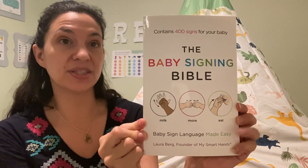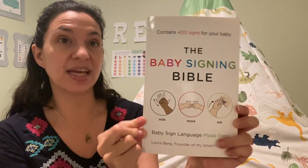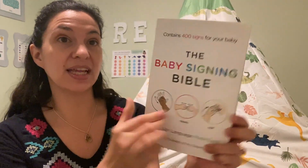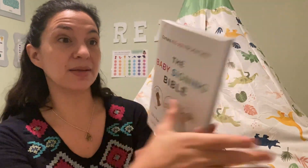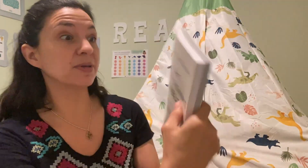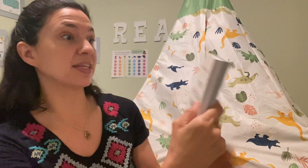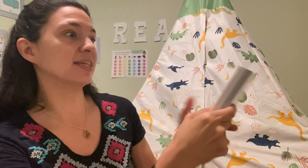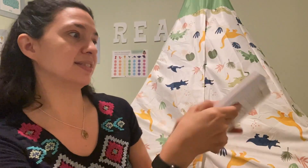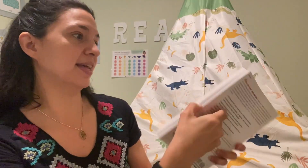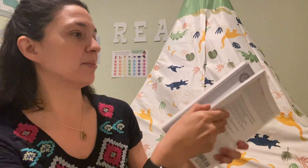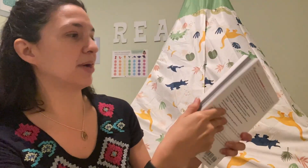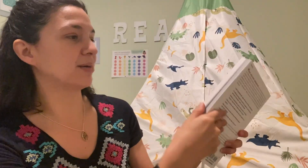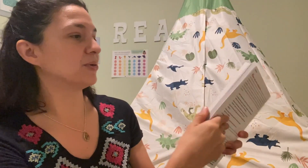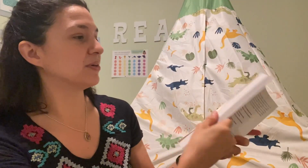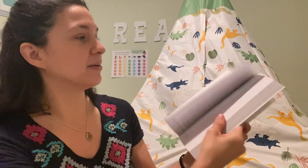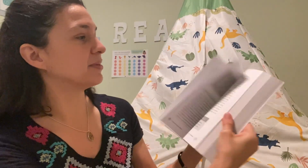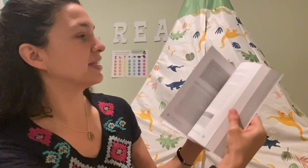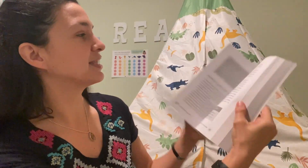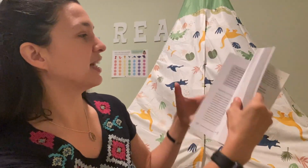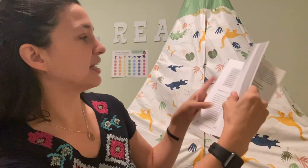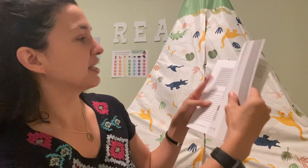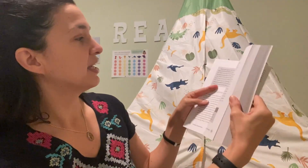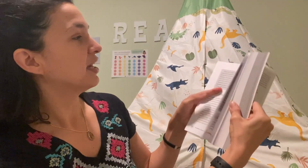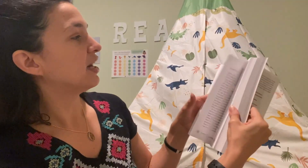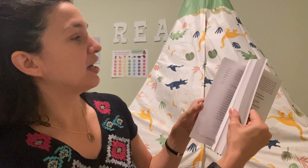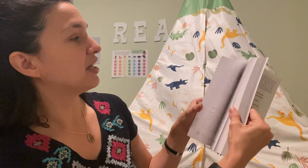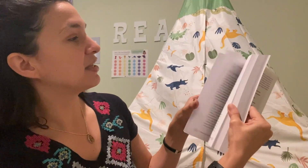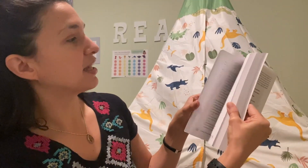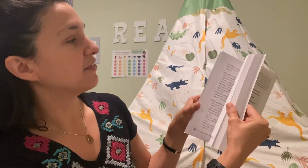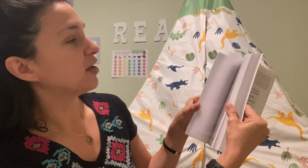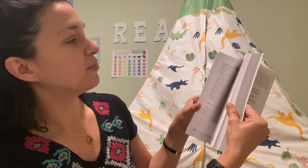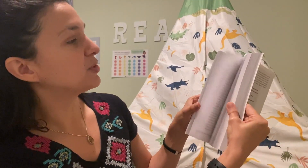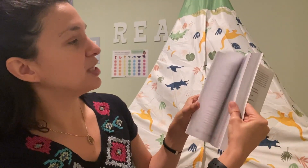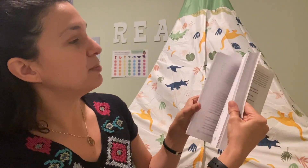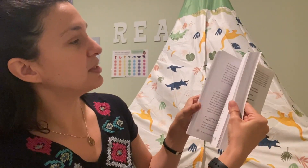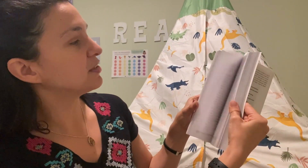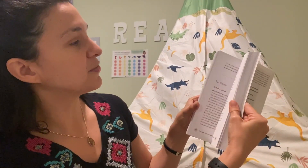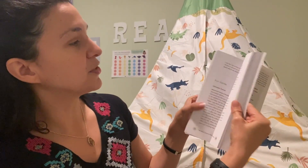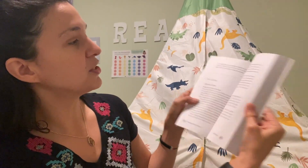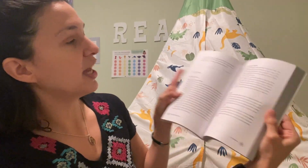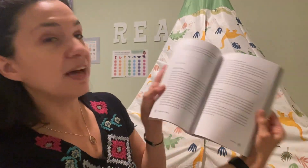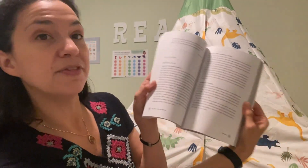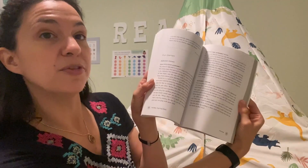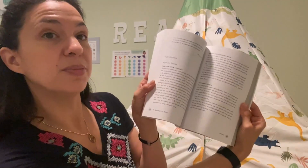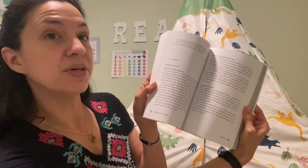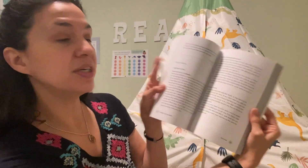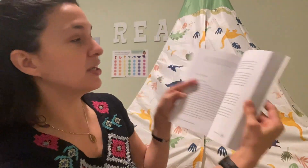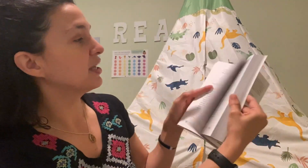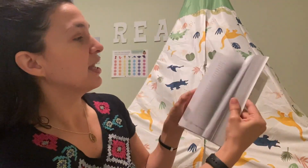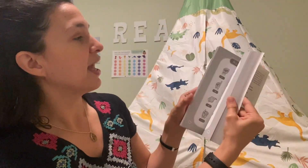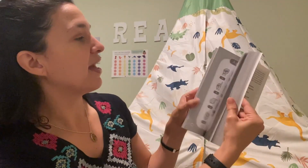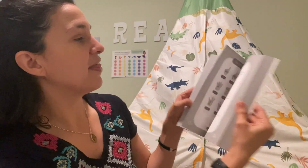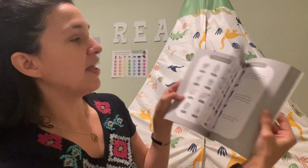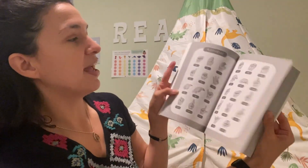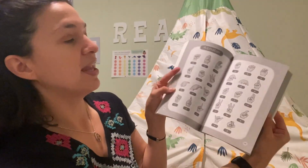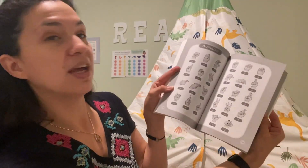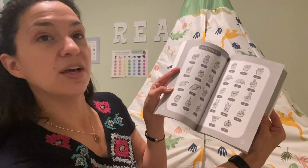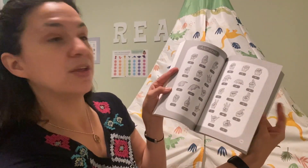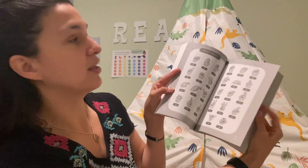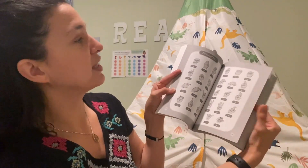and it really is like a Bible. I mean, it's got a lot of helpful tips in the first half of the book, and then it's